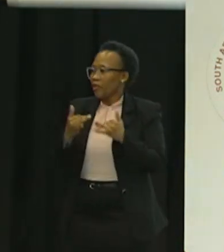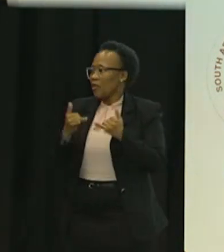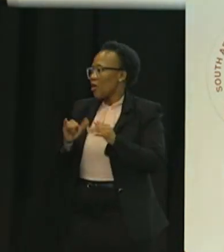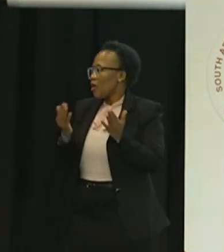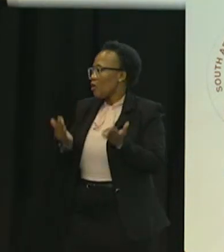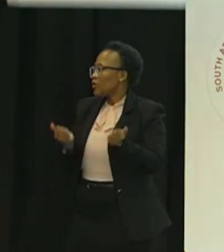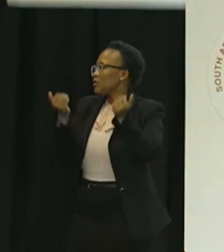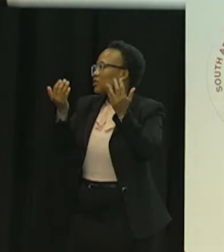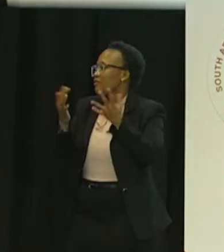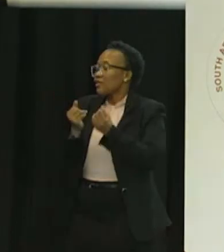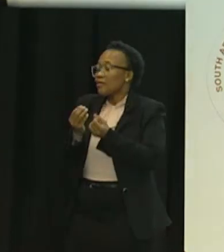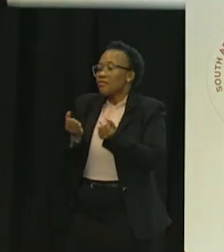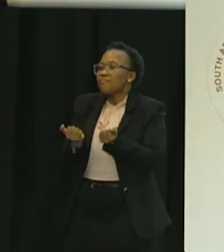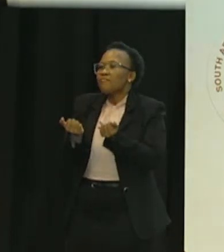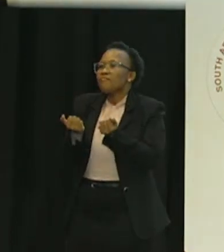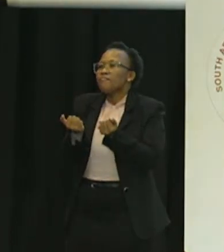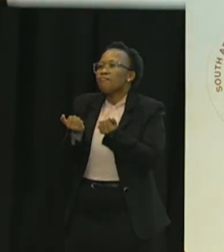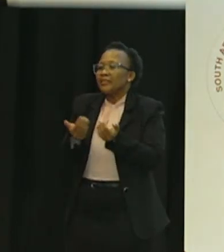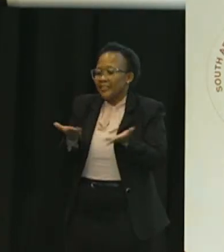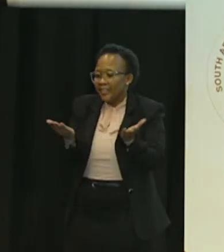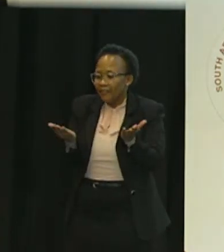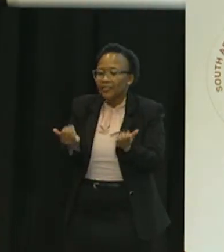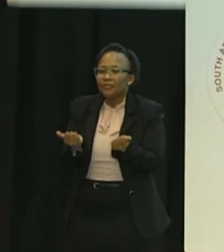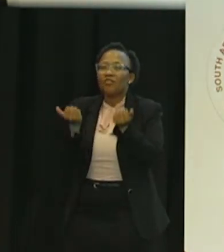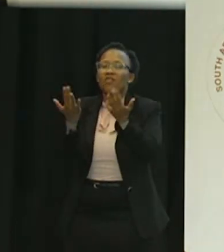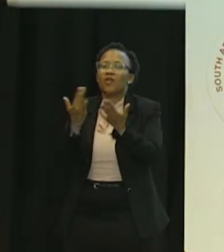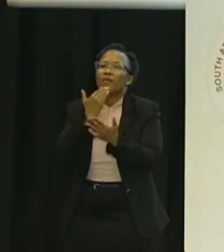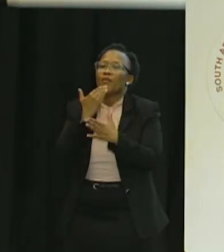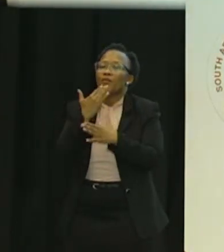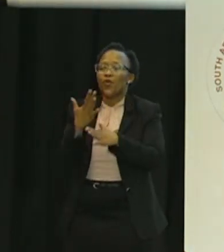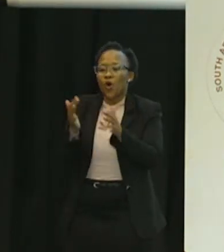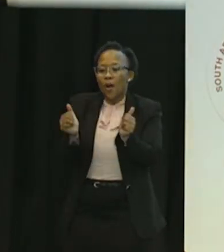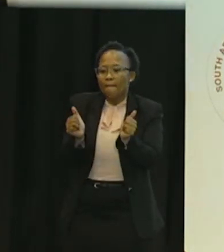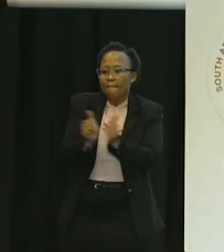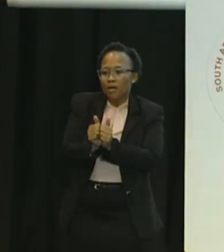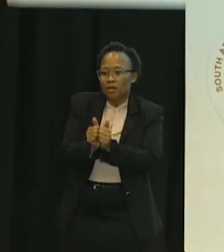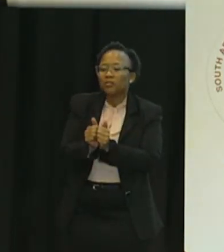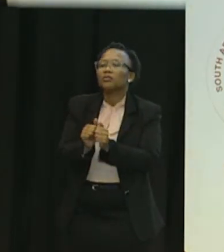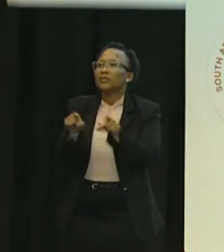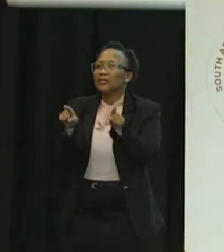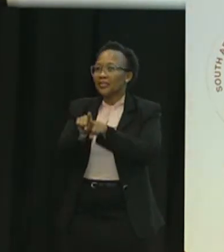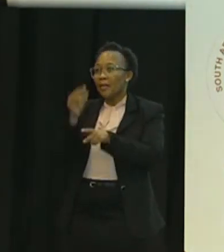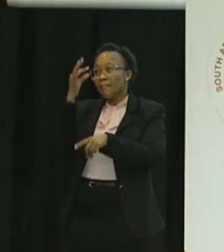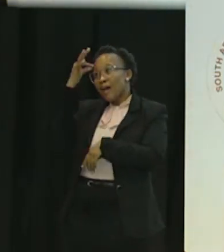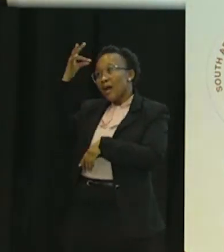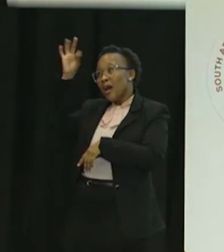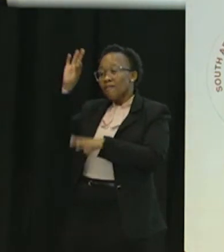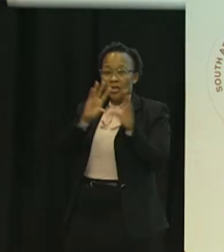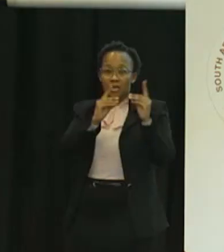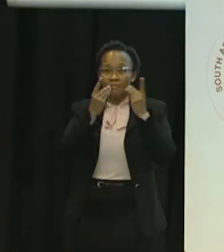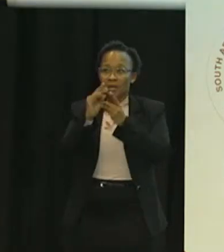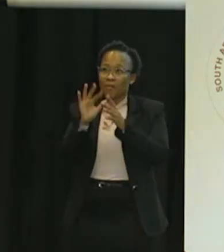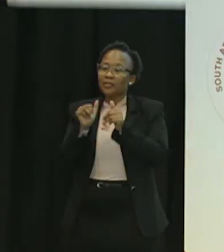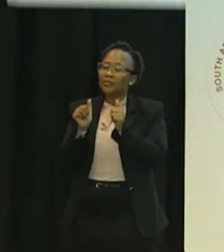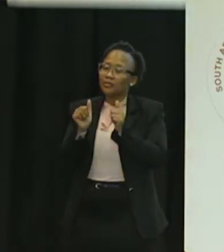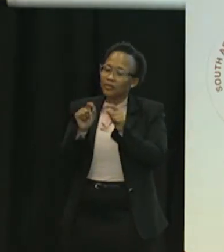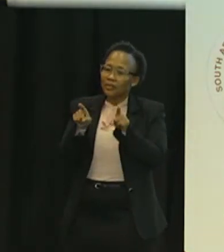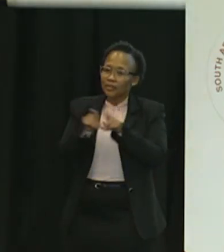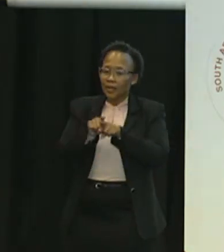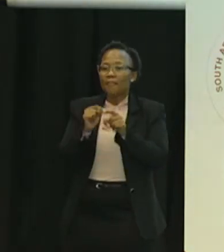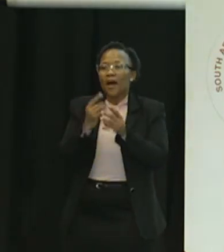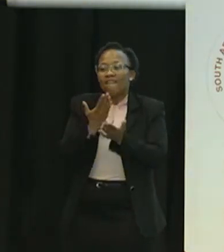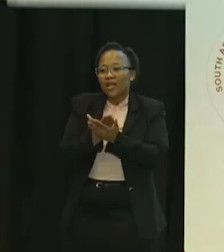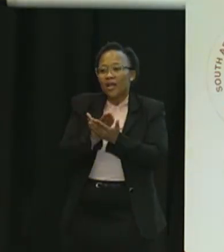being provided by all the partners and key government departments, availability of these